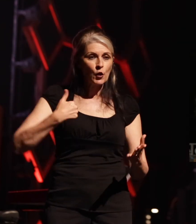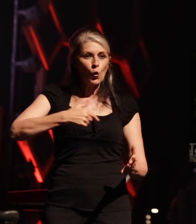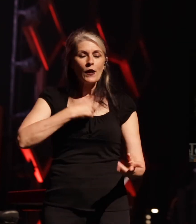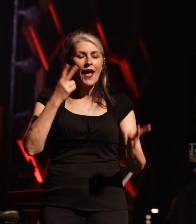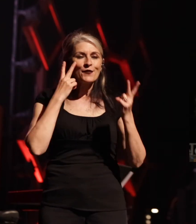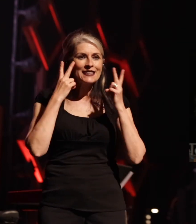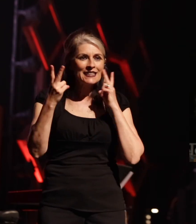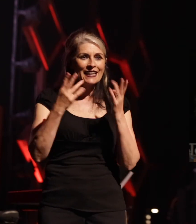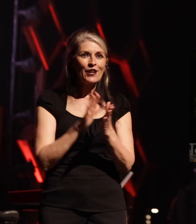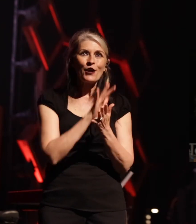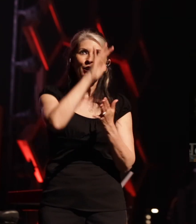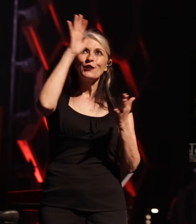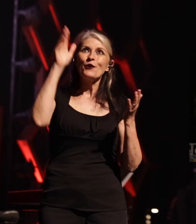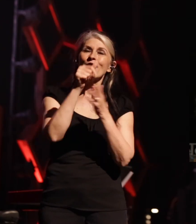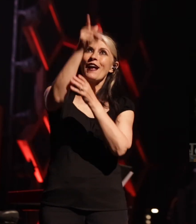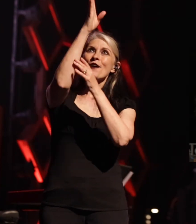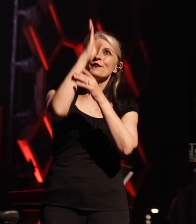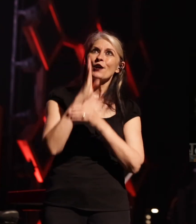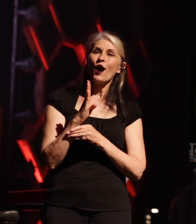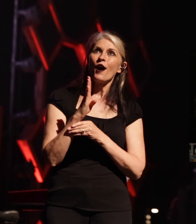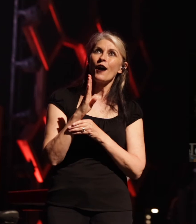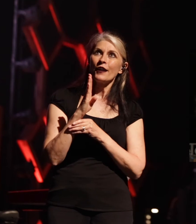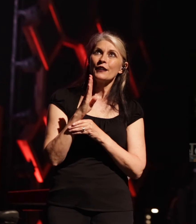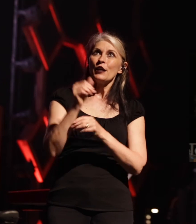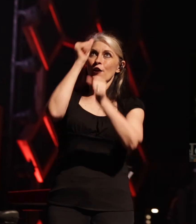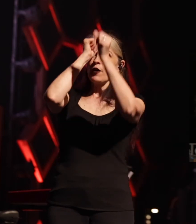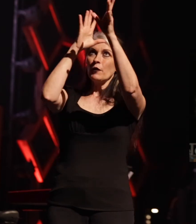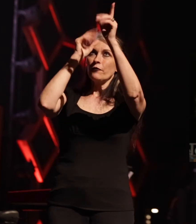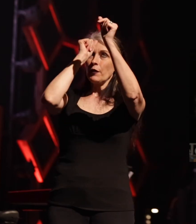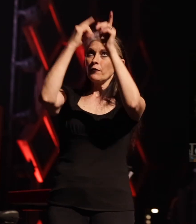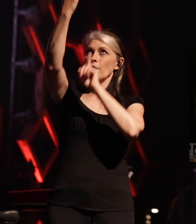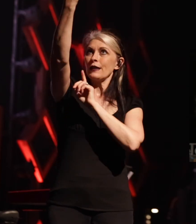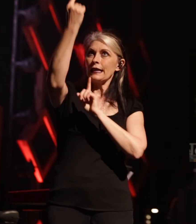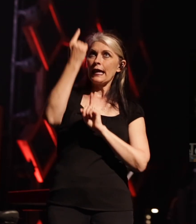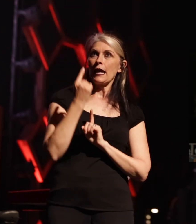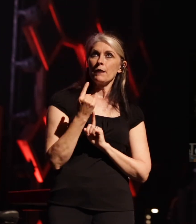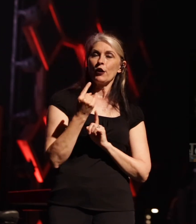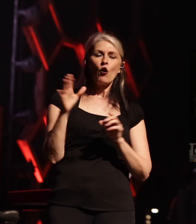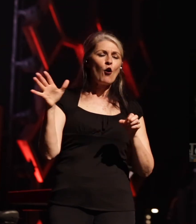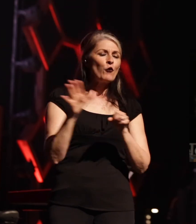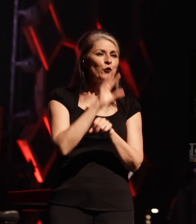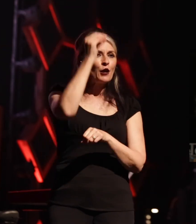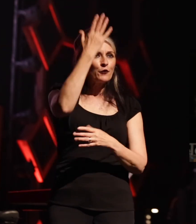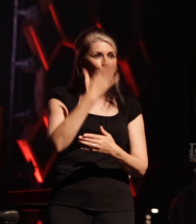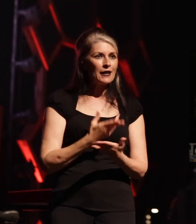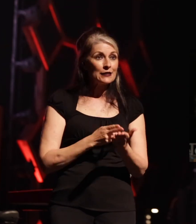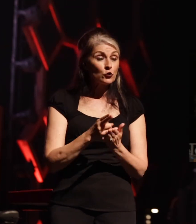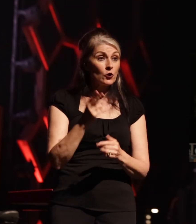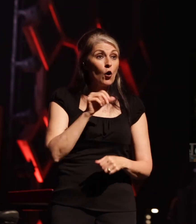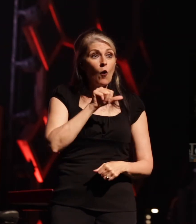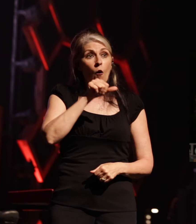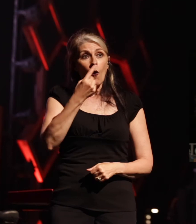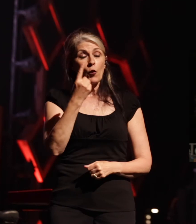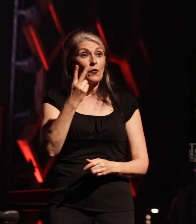who came from the Father, full of grace and truth. The only person who saw the glory of God was the high priest who went into the Holy of Holies. But